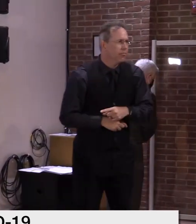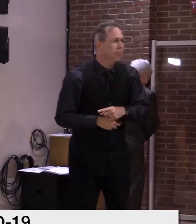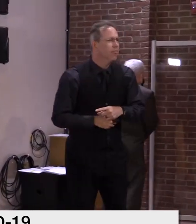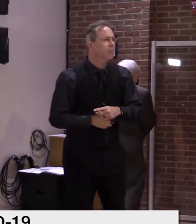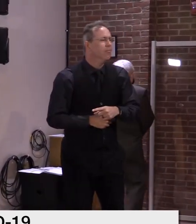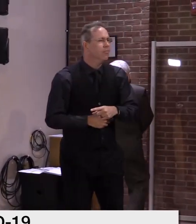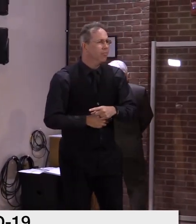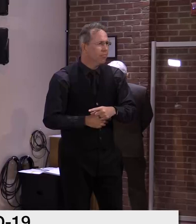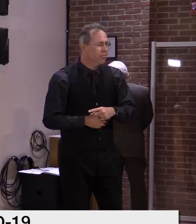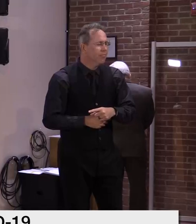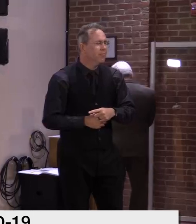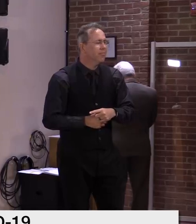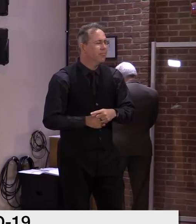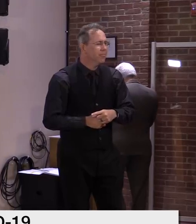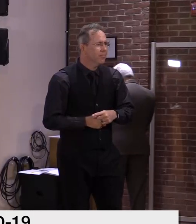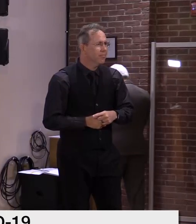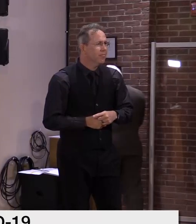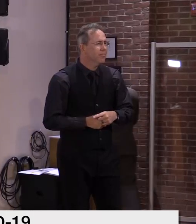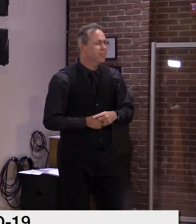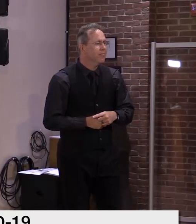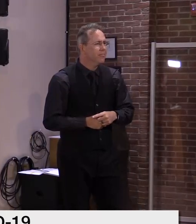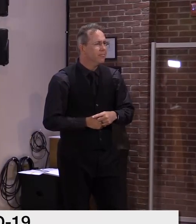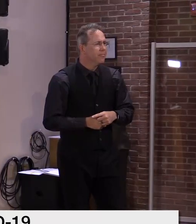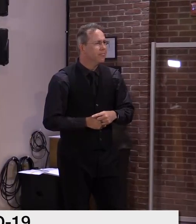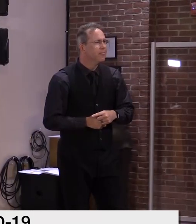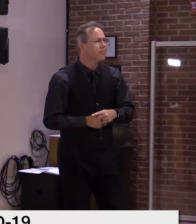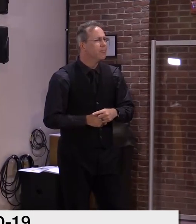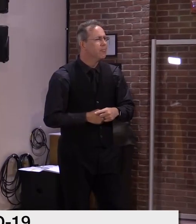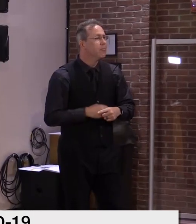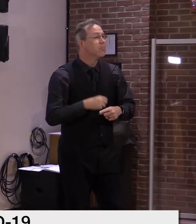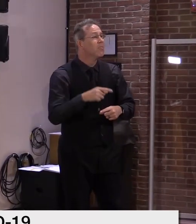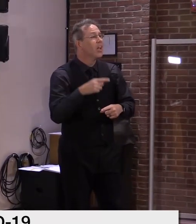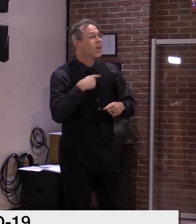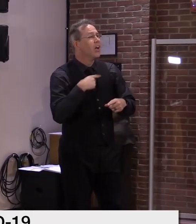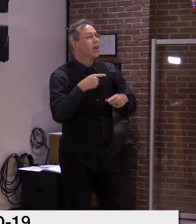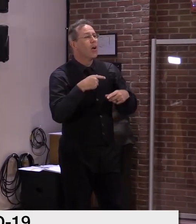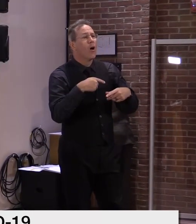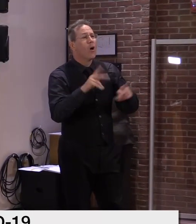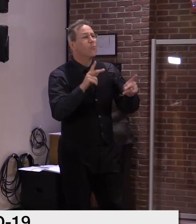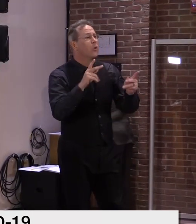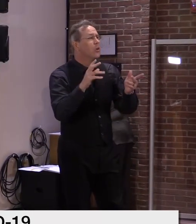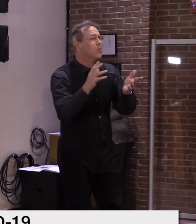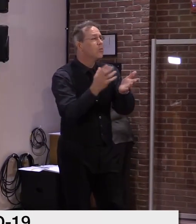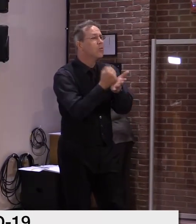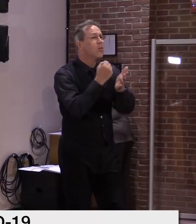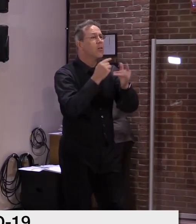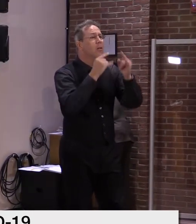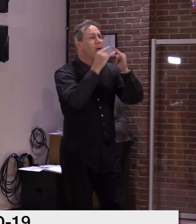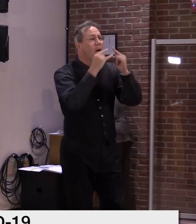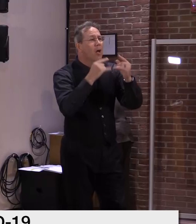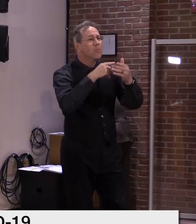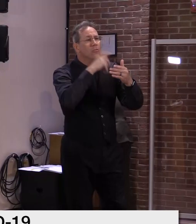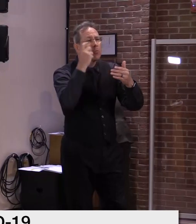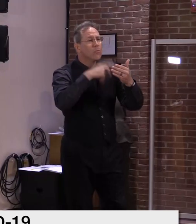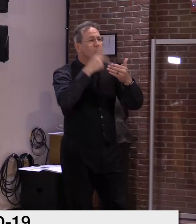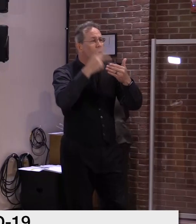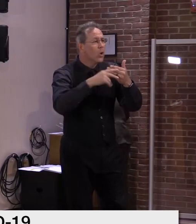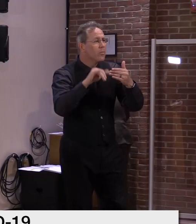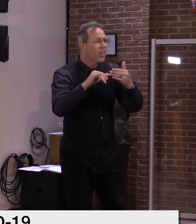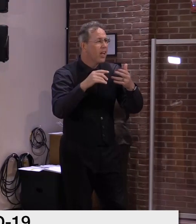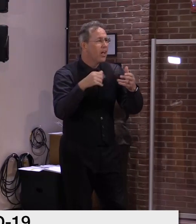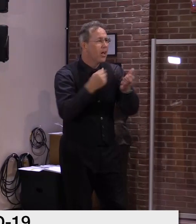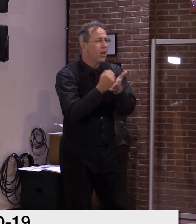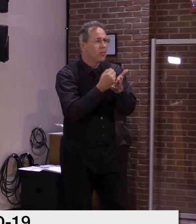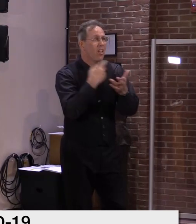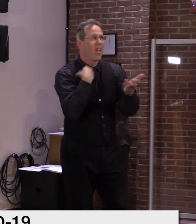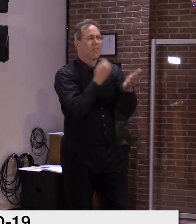Certainly the testing opportunity will be open to all of the camps that are eligible throughout the state. And at this point in time, I know